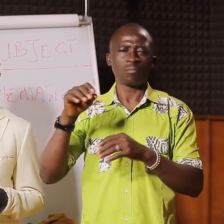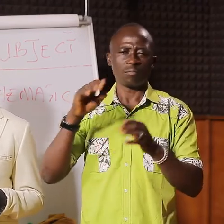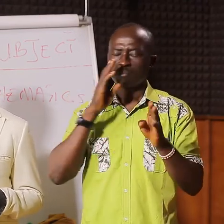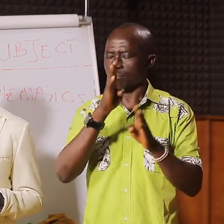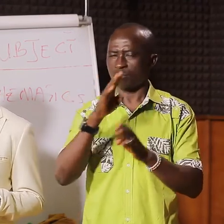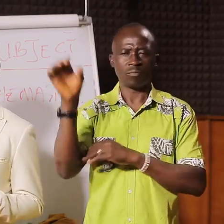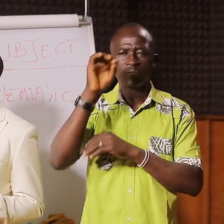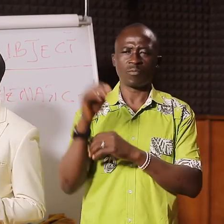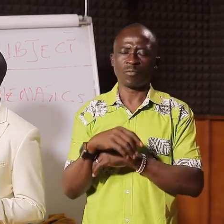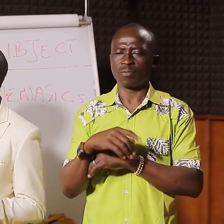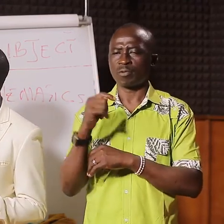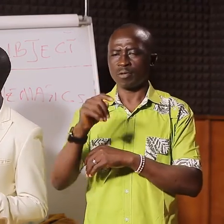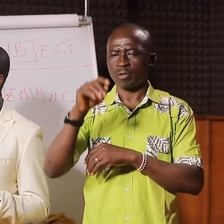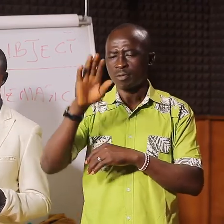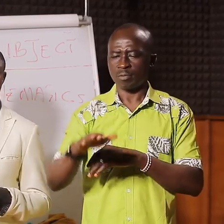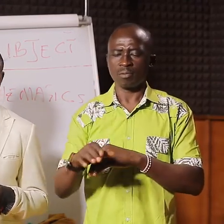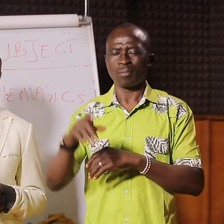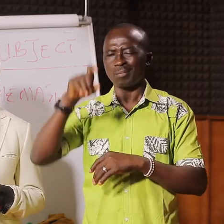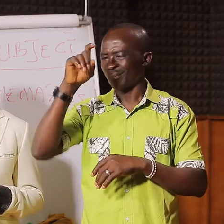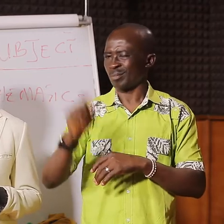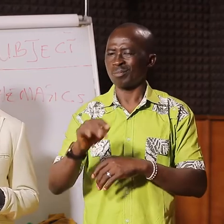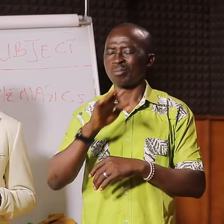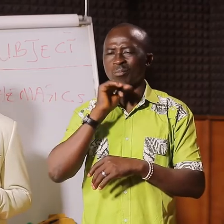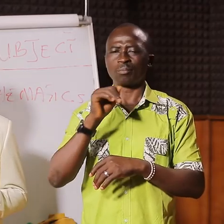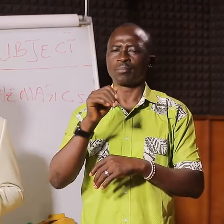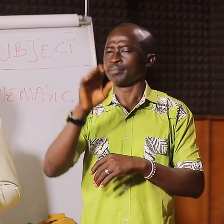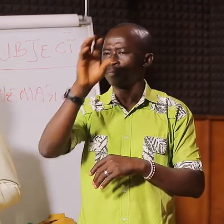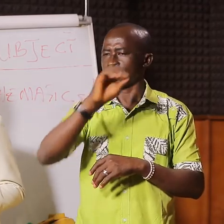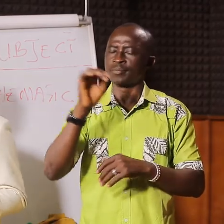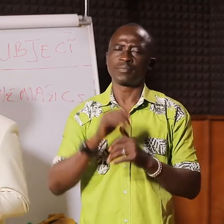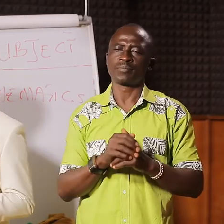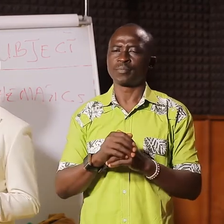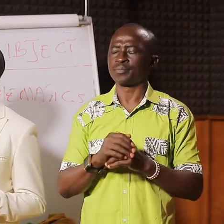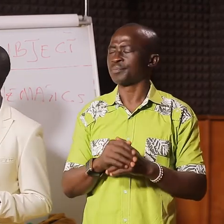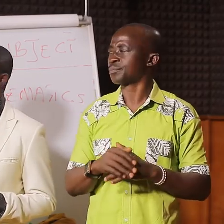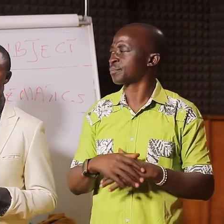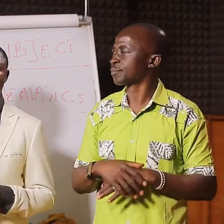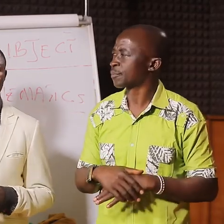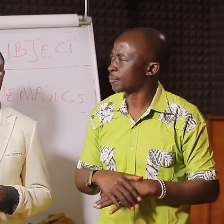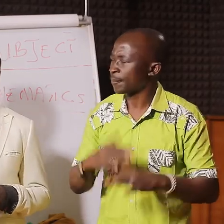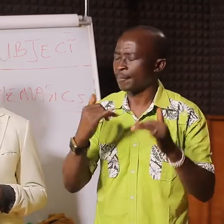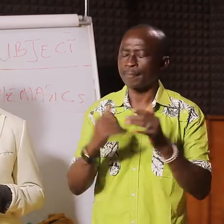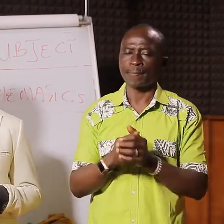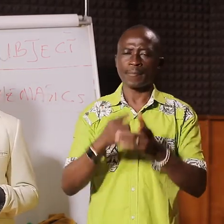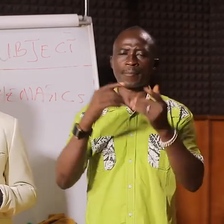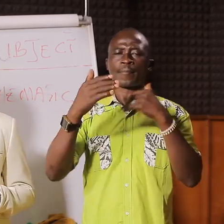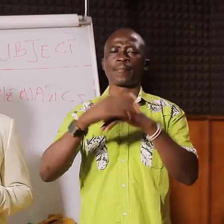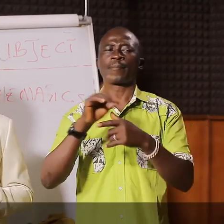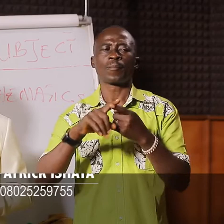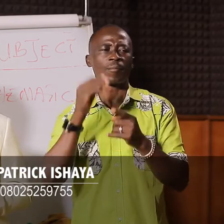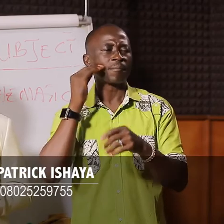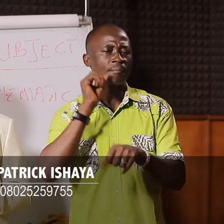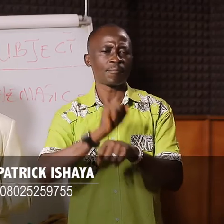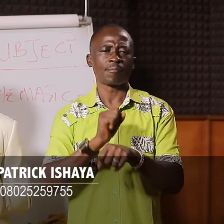to 0. The denominator must not be equal to 0. Now, coming back to the assignment,